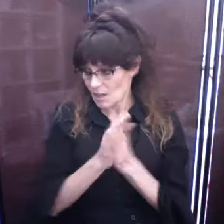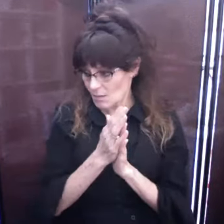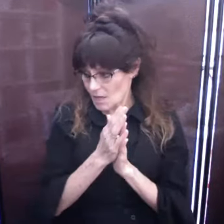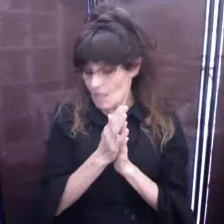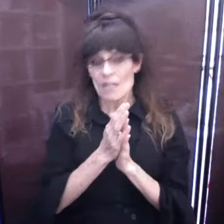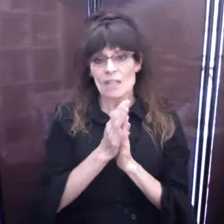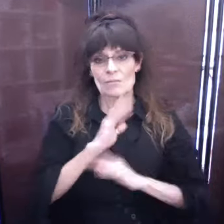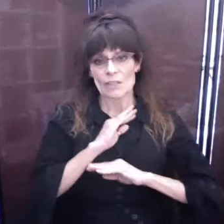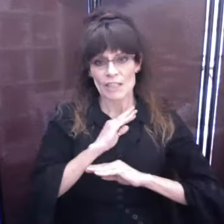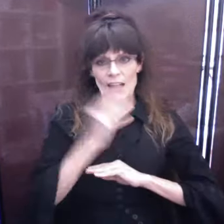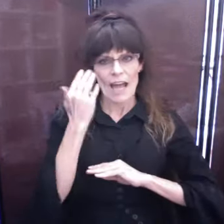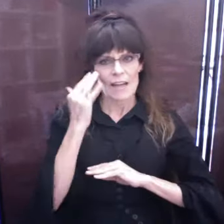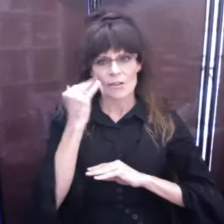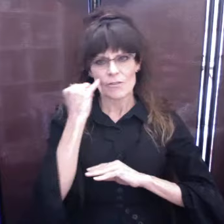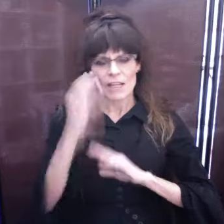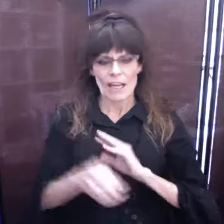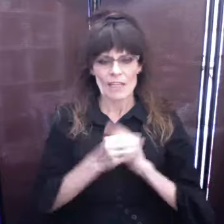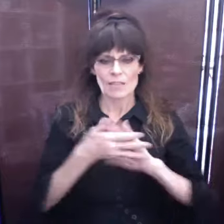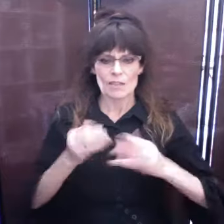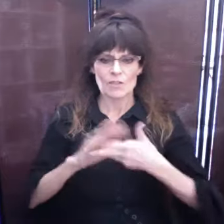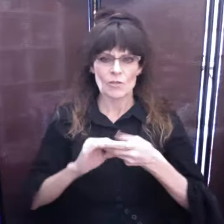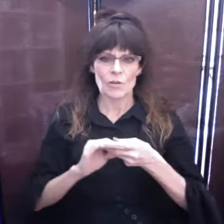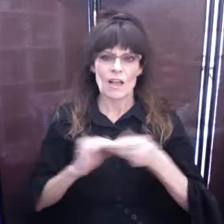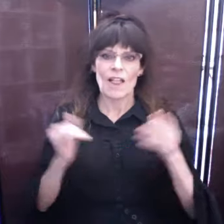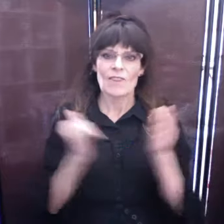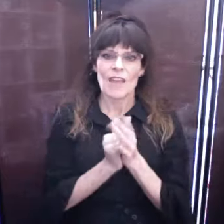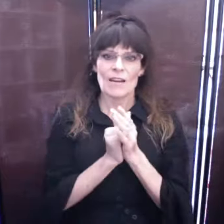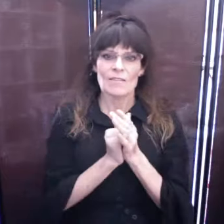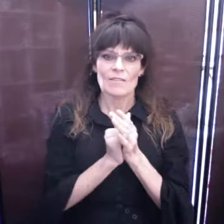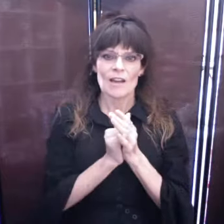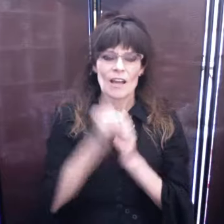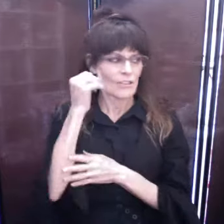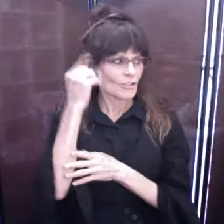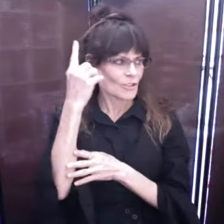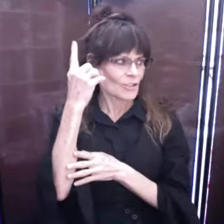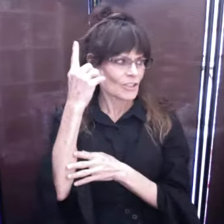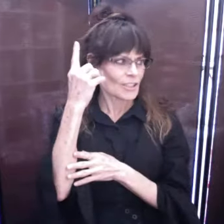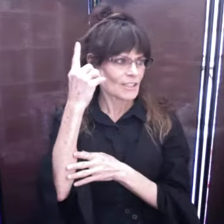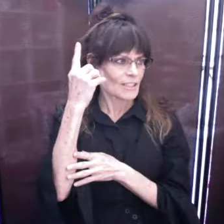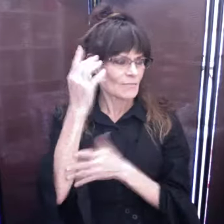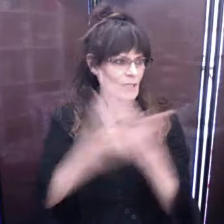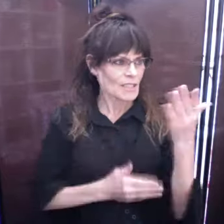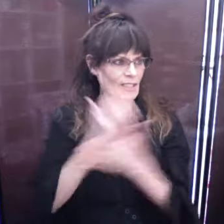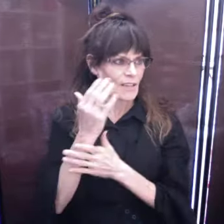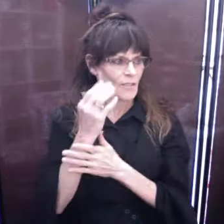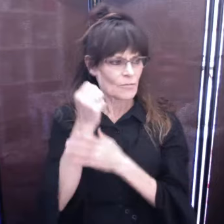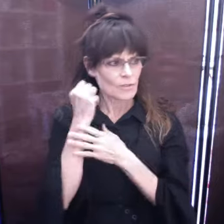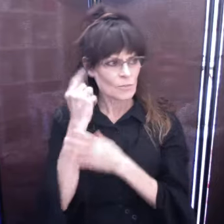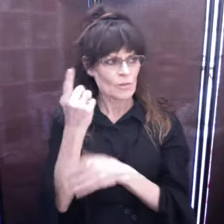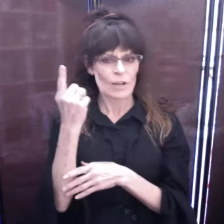get into the story here, but that was finally put right. Pieces of it had been put right, but I had